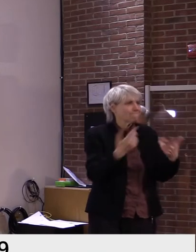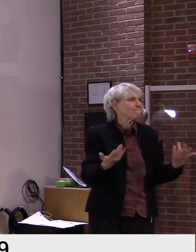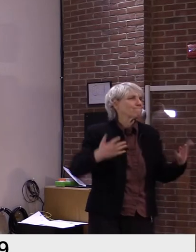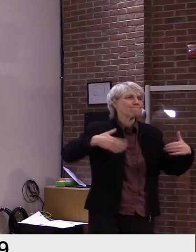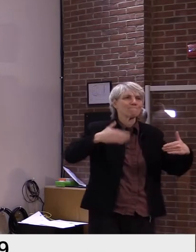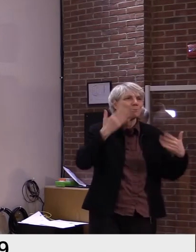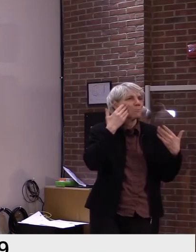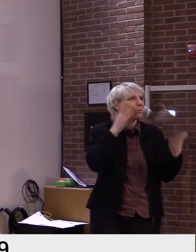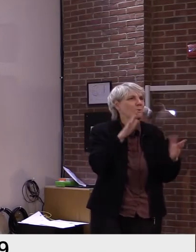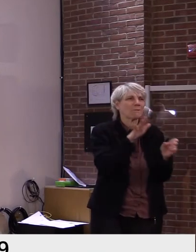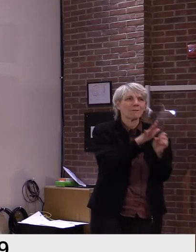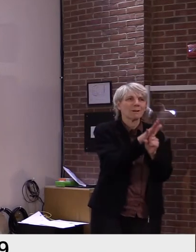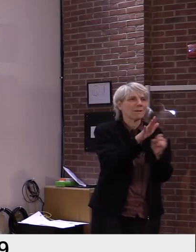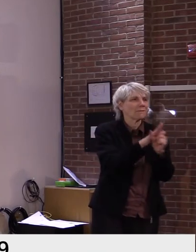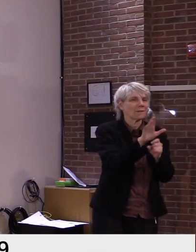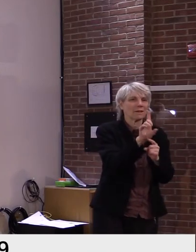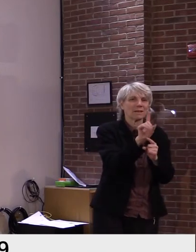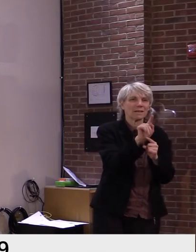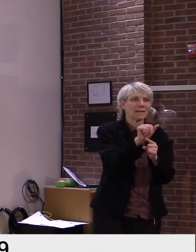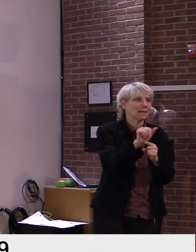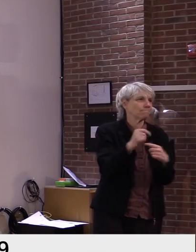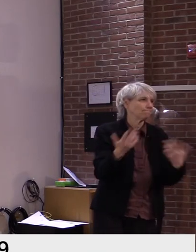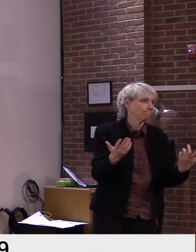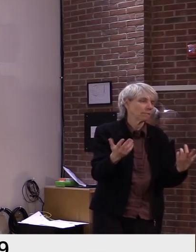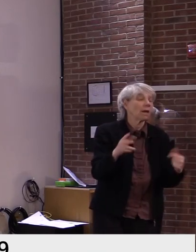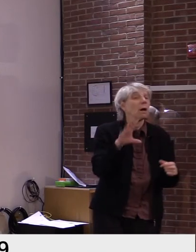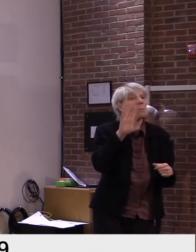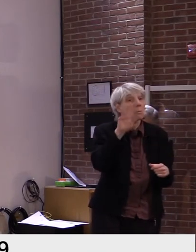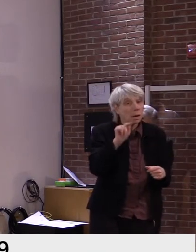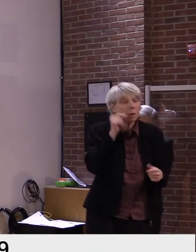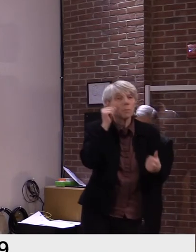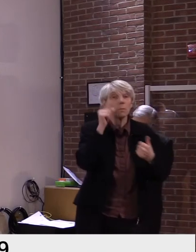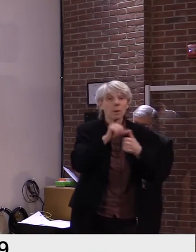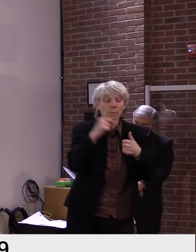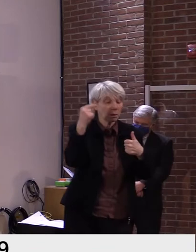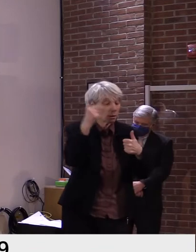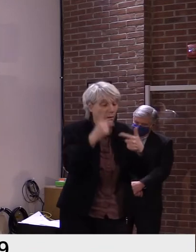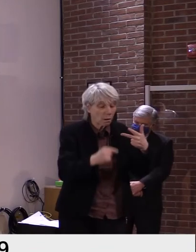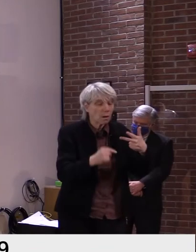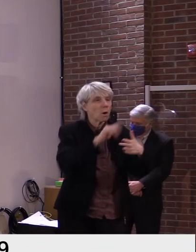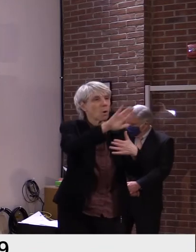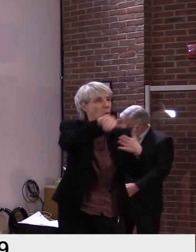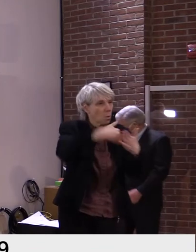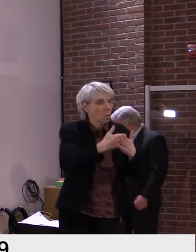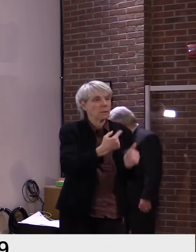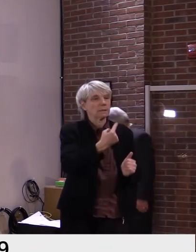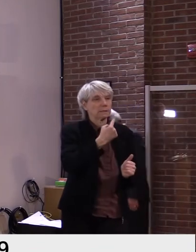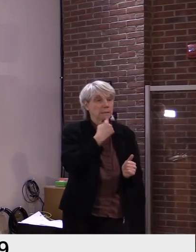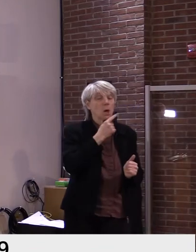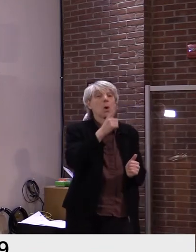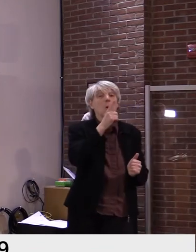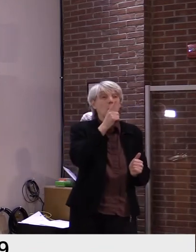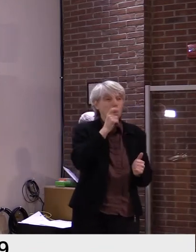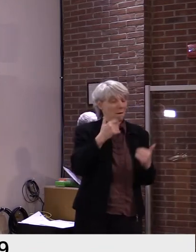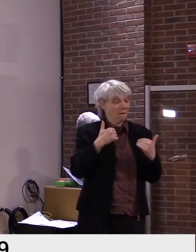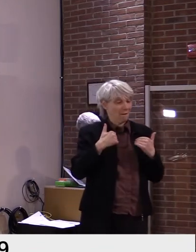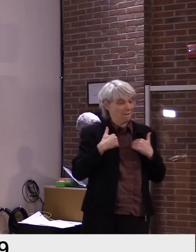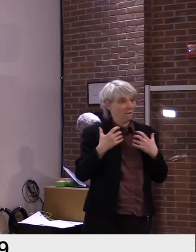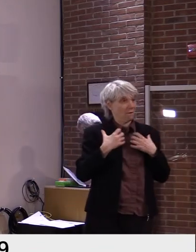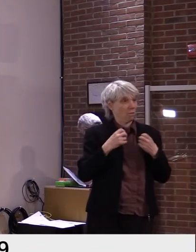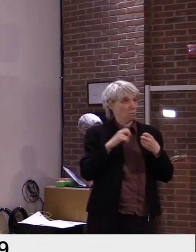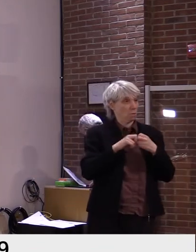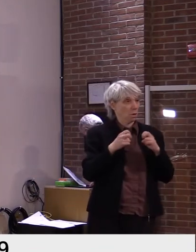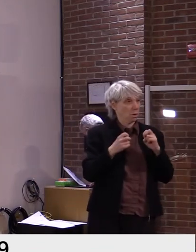decision. So I would just go with the fact that all of the trials showed that if you had comorbidities, which means